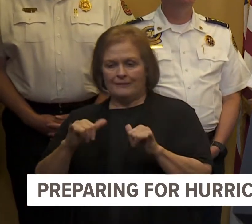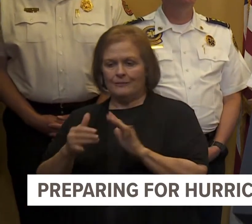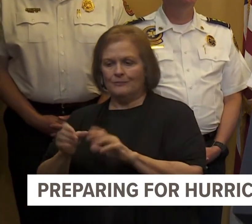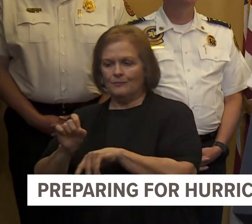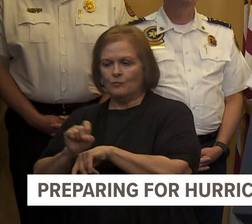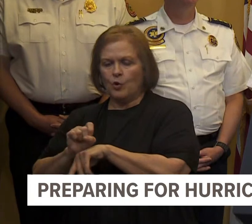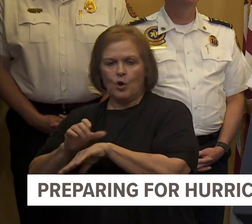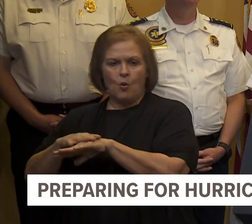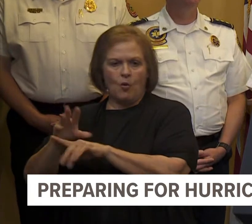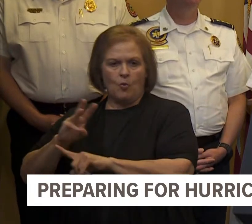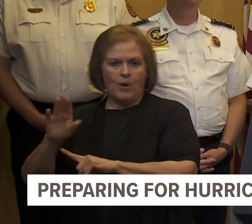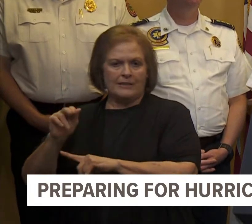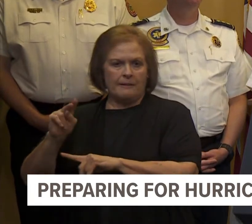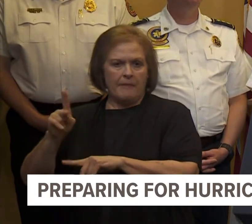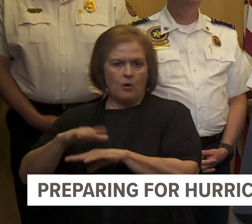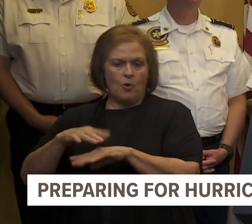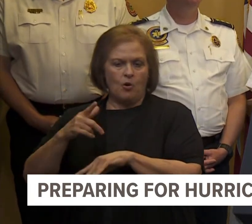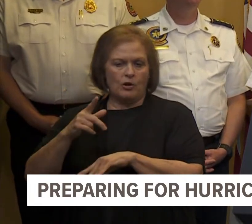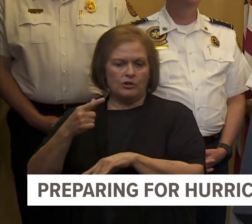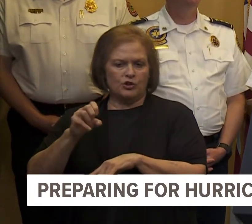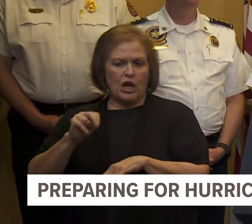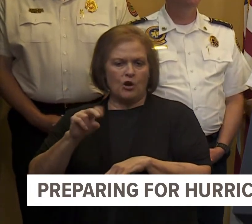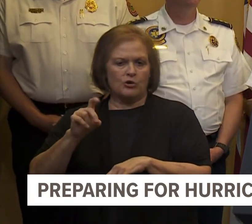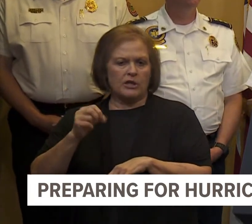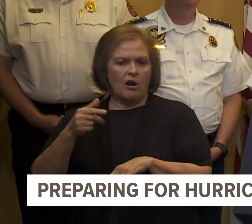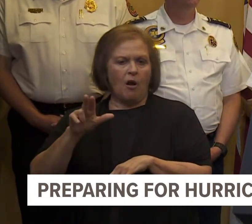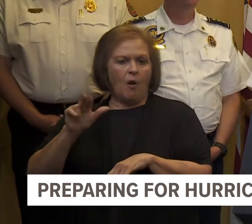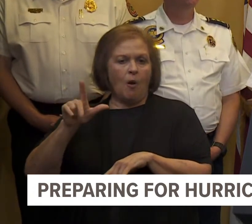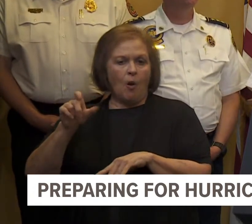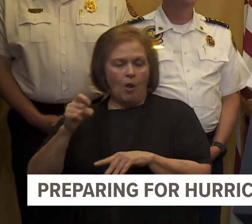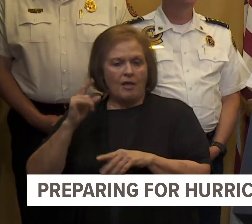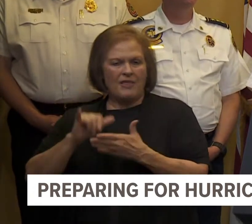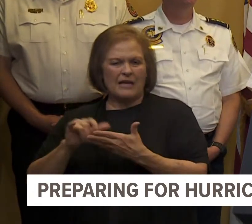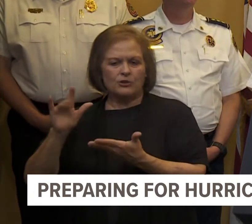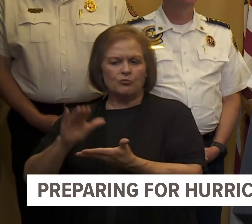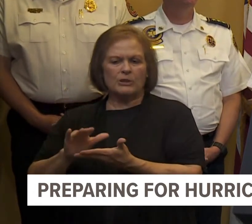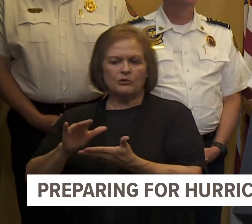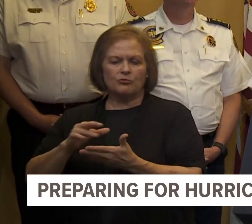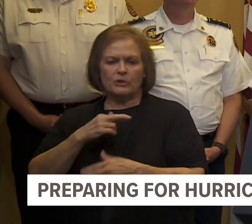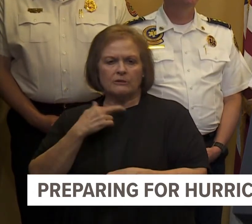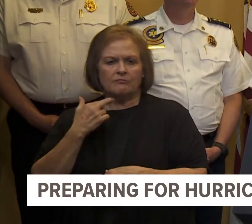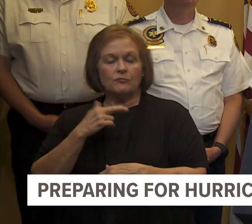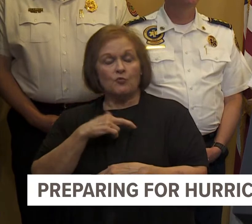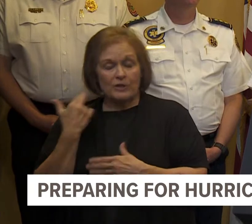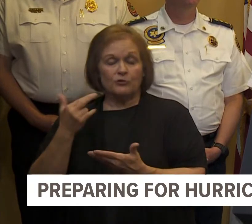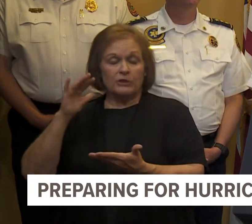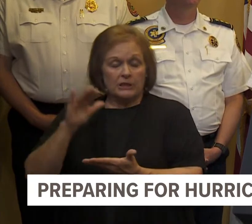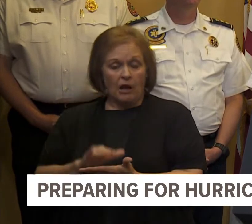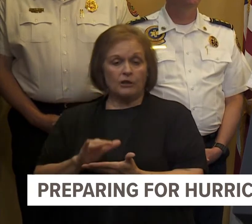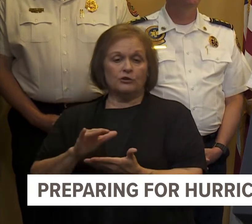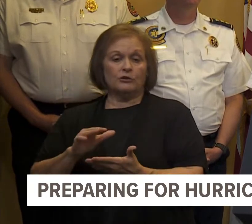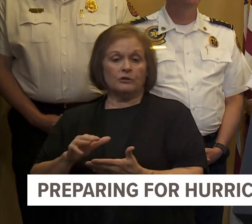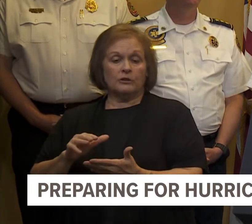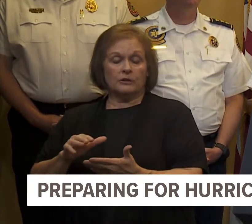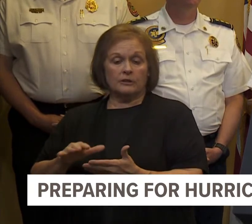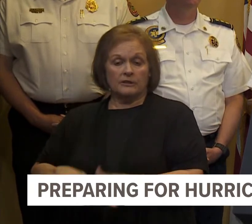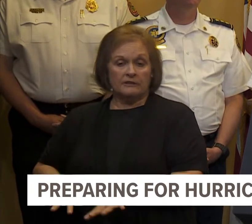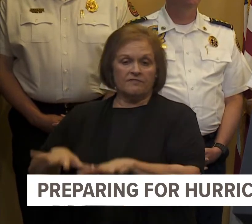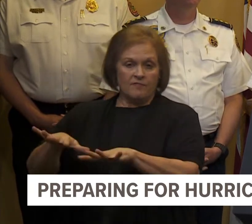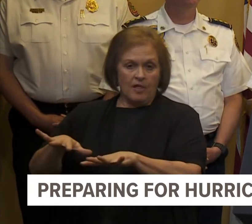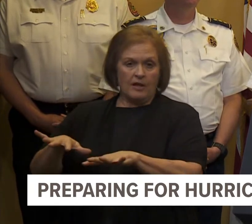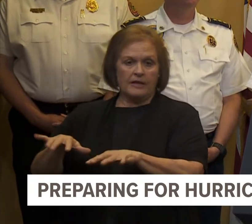West Bank along General de Gaulle and continue to provide that risk reduction from rainfall during an event. That is designed to a 10-year rainfall